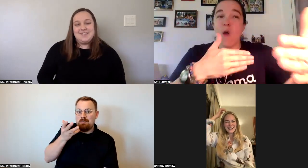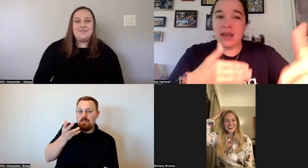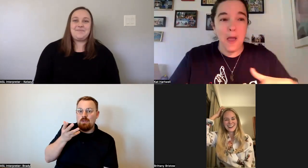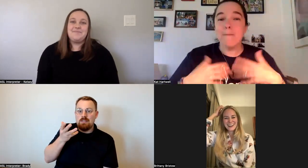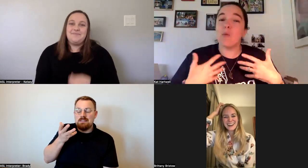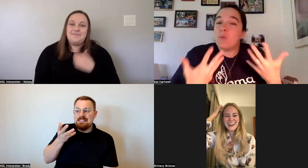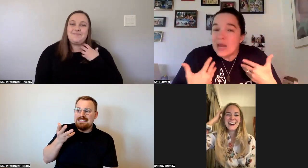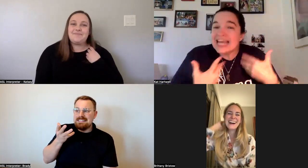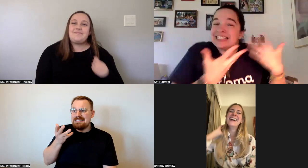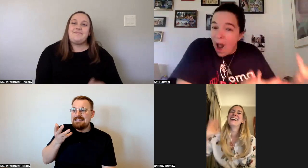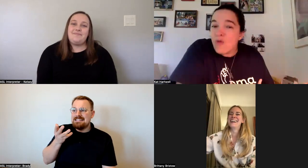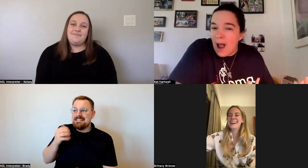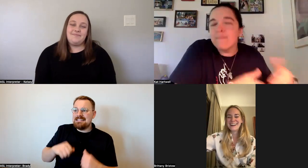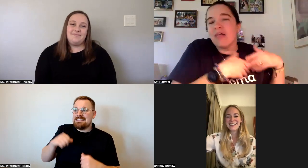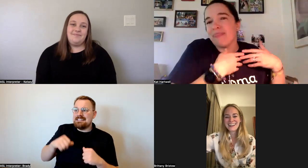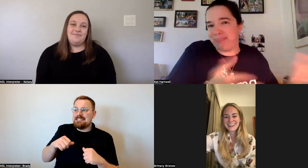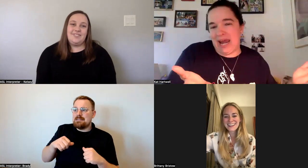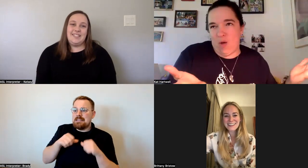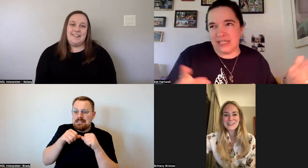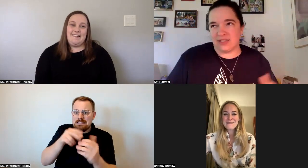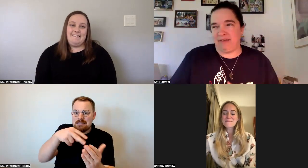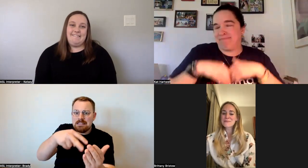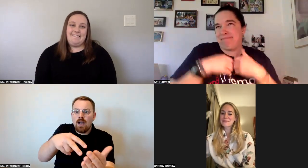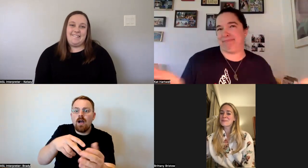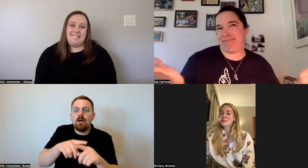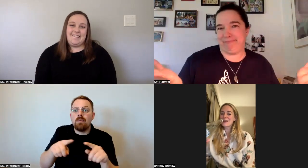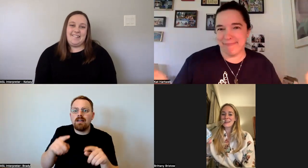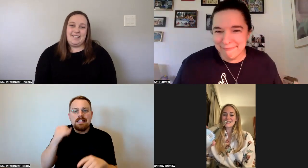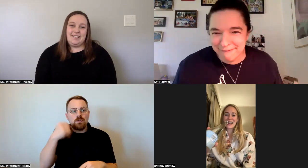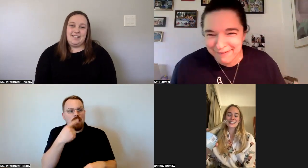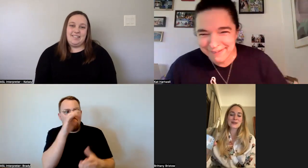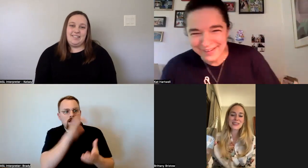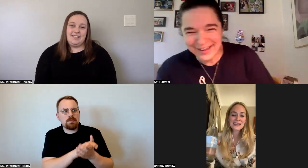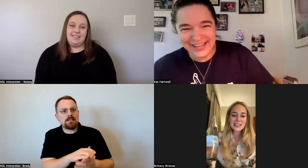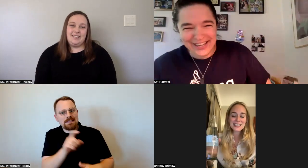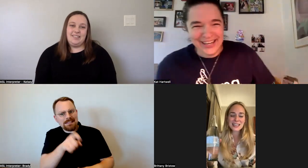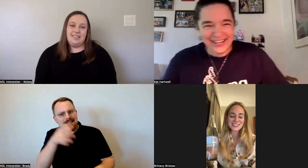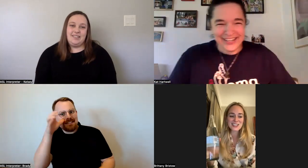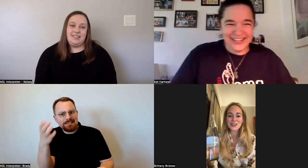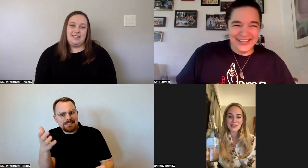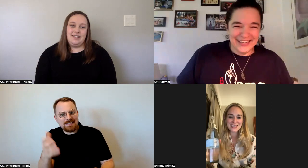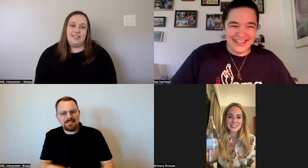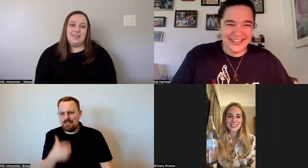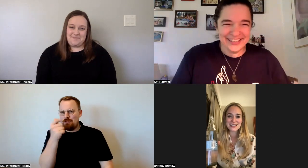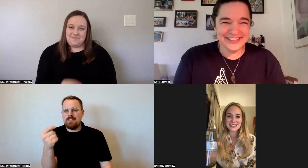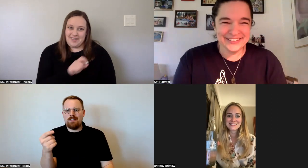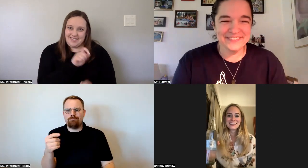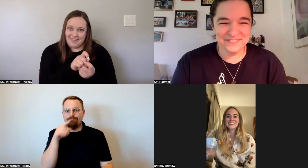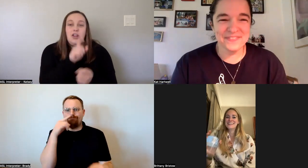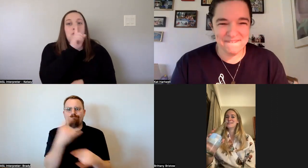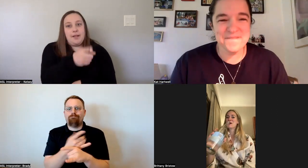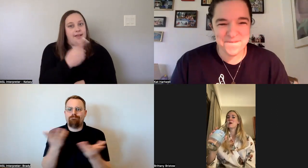like keep going. But what we tell them, they don't understand. Exactly. So I think the lesson there is just always listen to